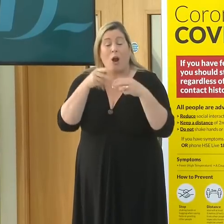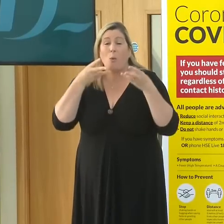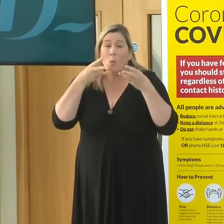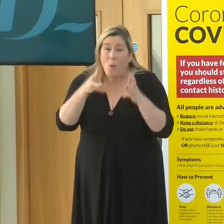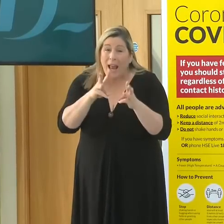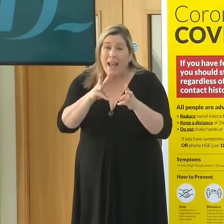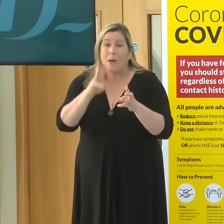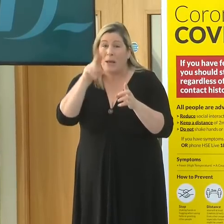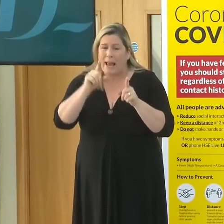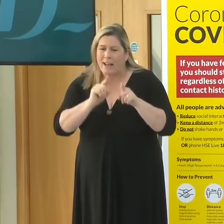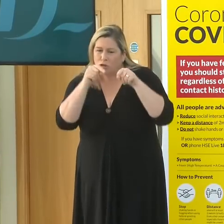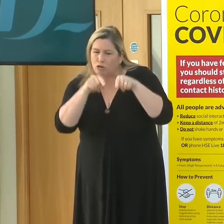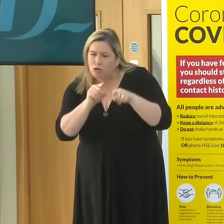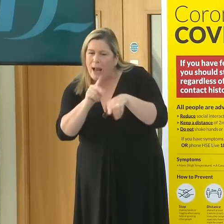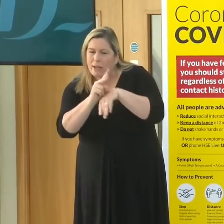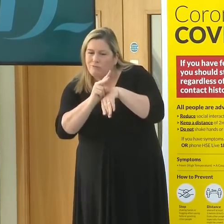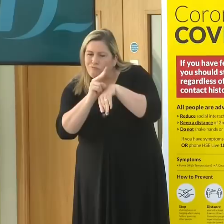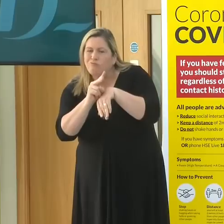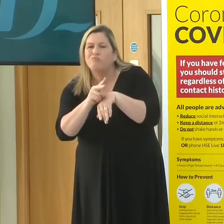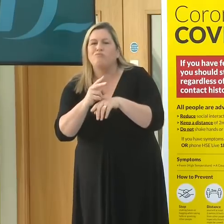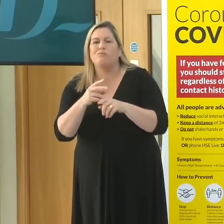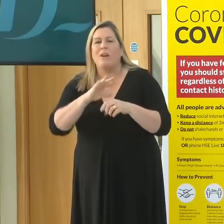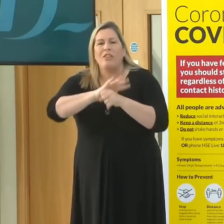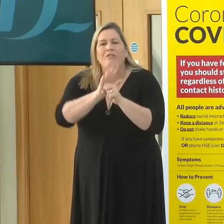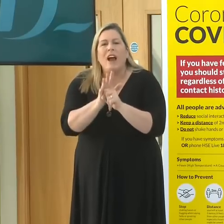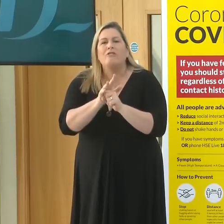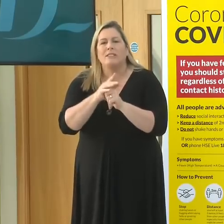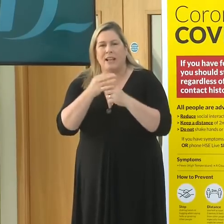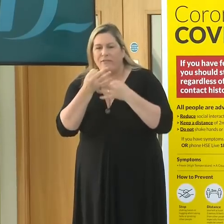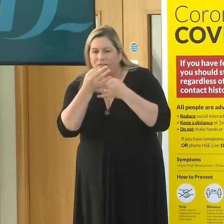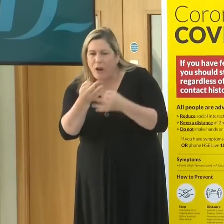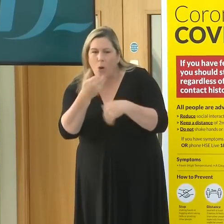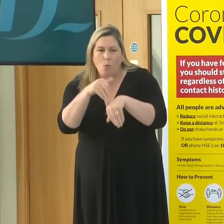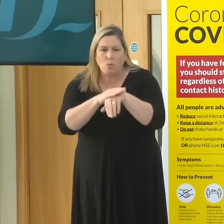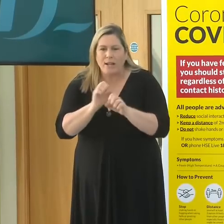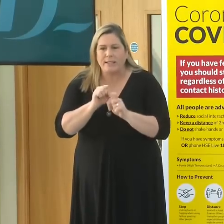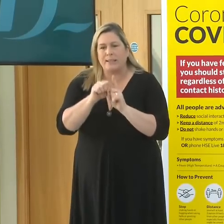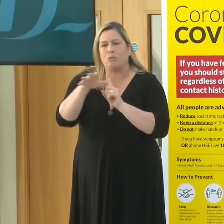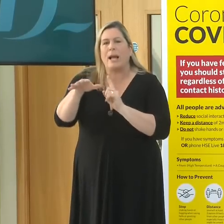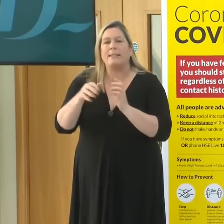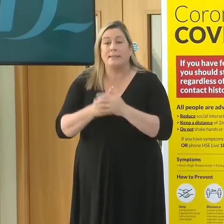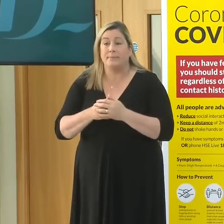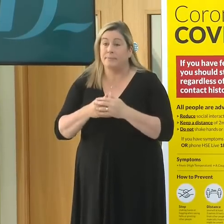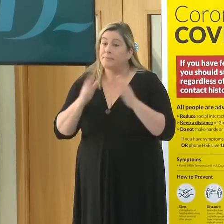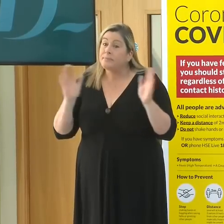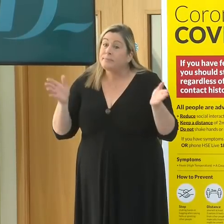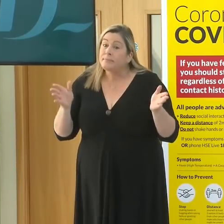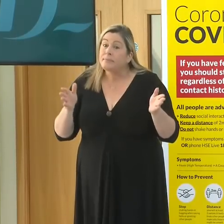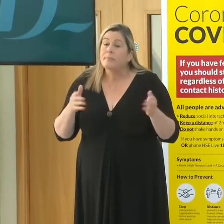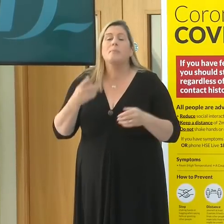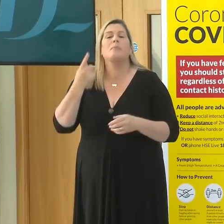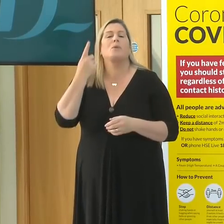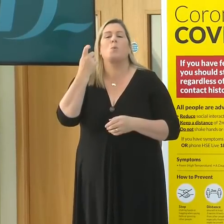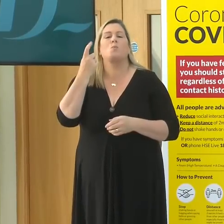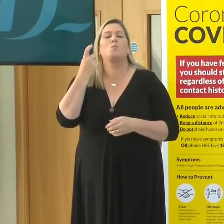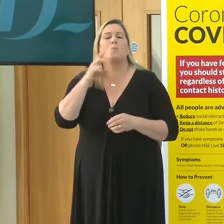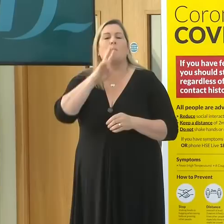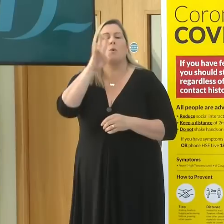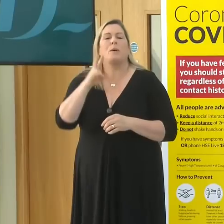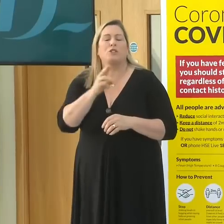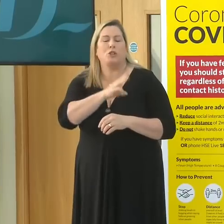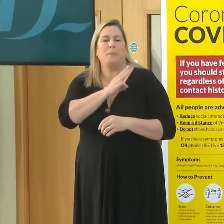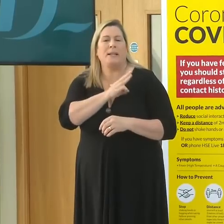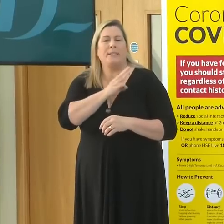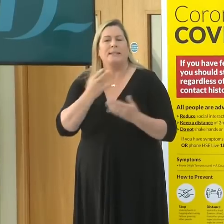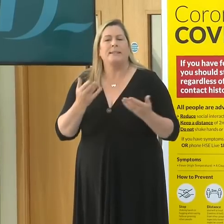following it and continuously suppressing it in the community. That's it, Sinead. Actually, just one other question, please.